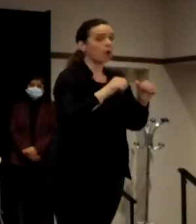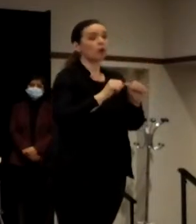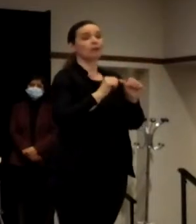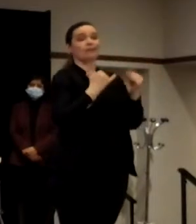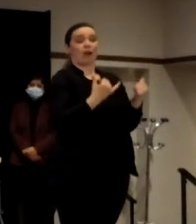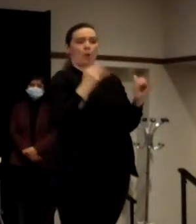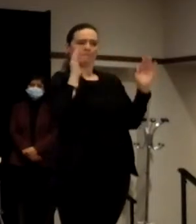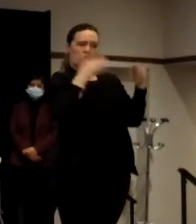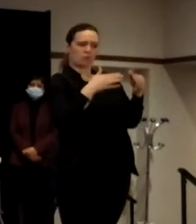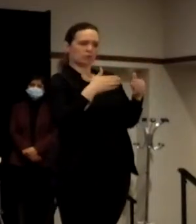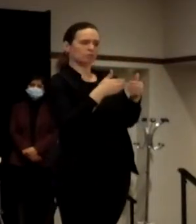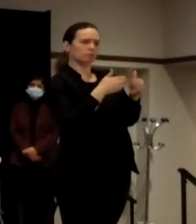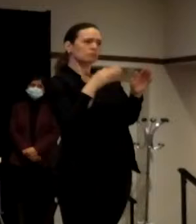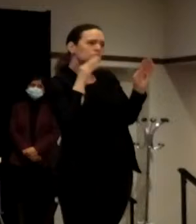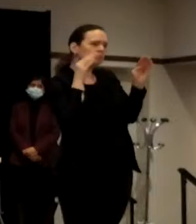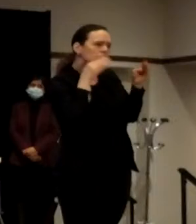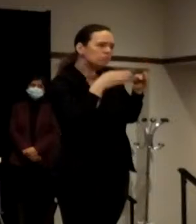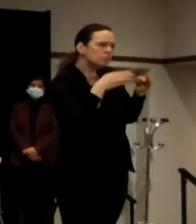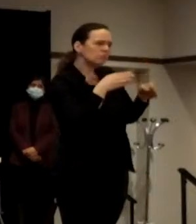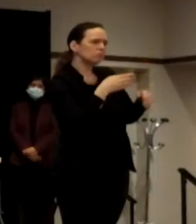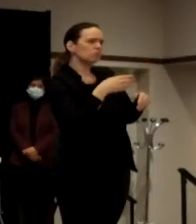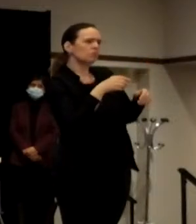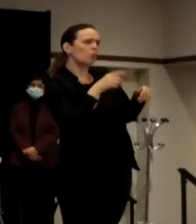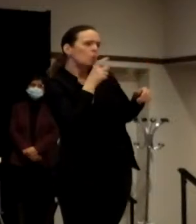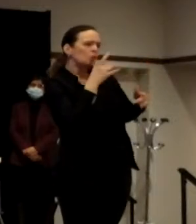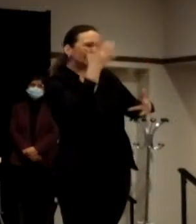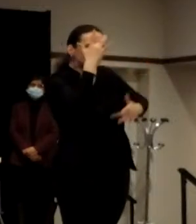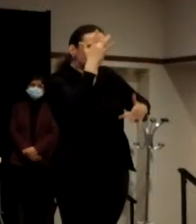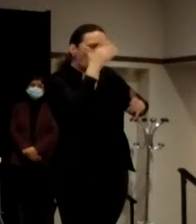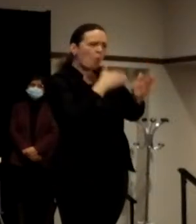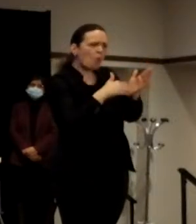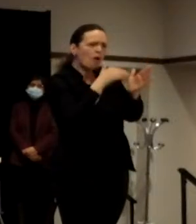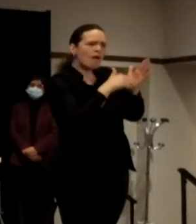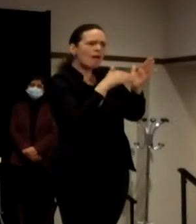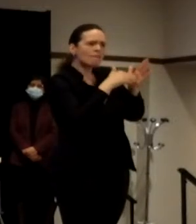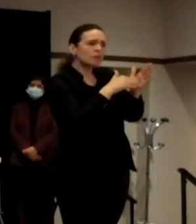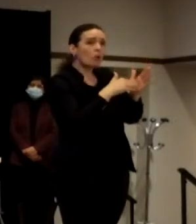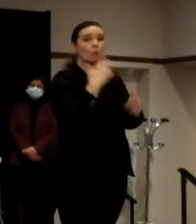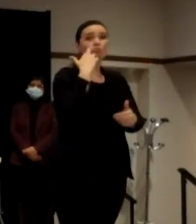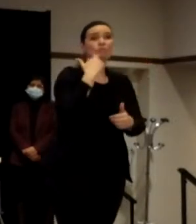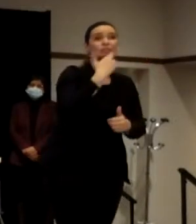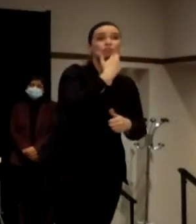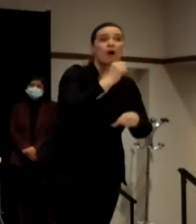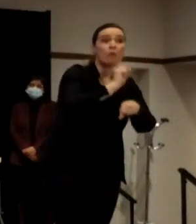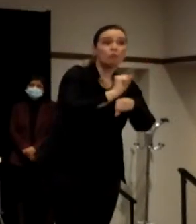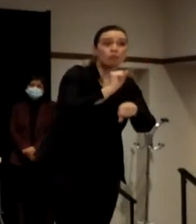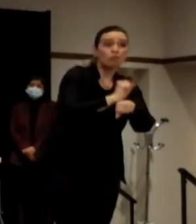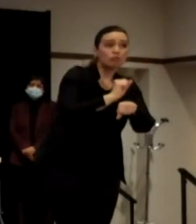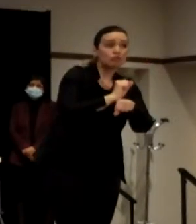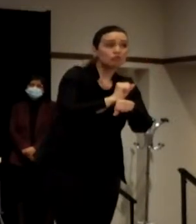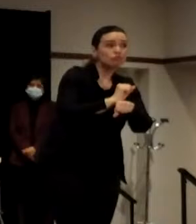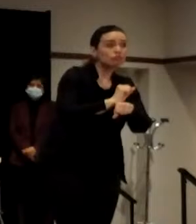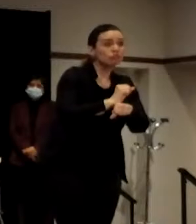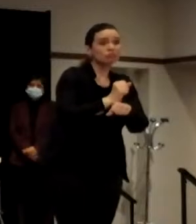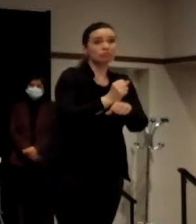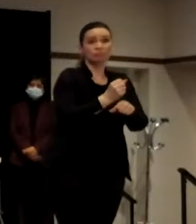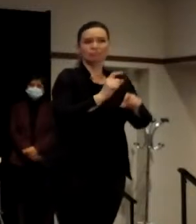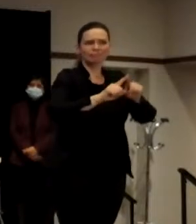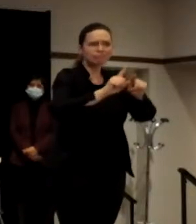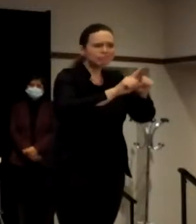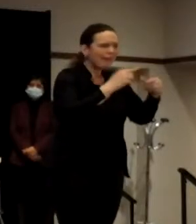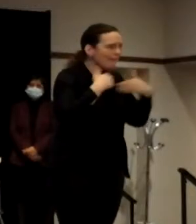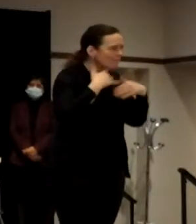think we opened up restaurant workers at our own pods. Again, many restaurant workers who we were working with the associations